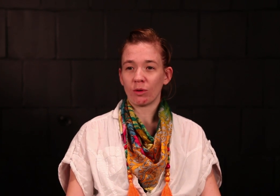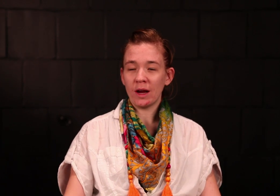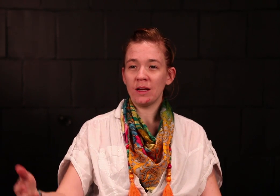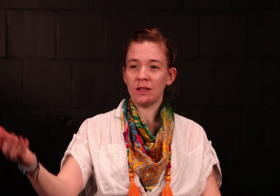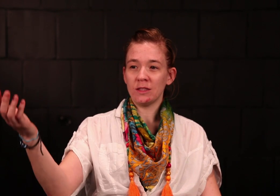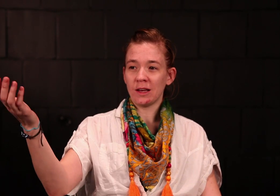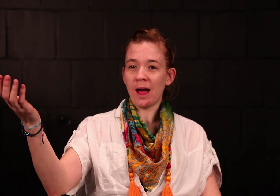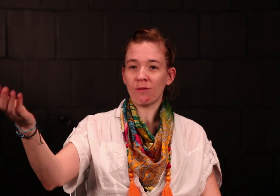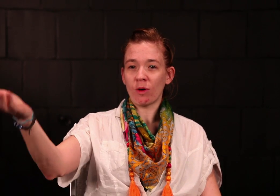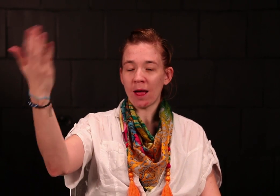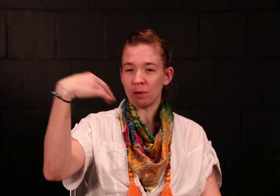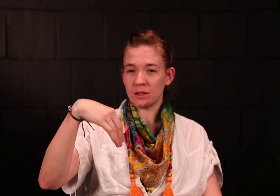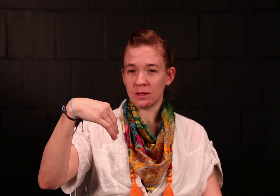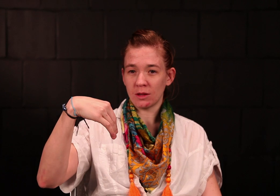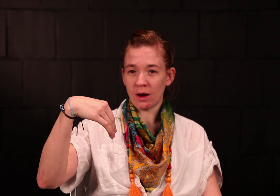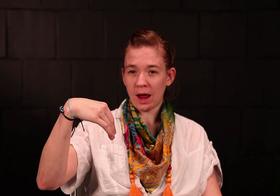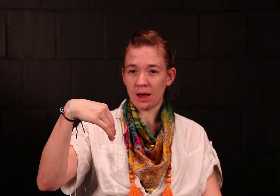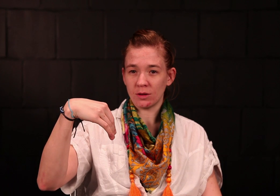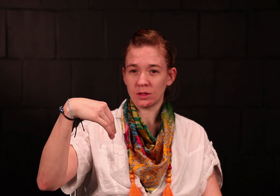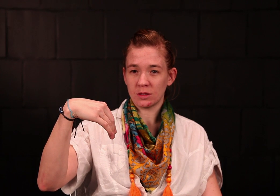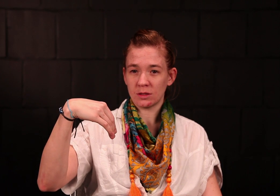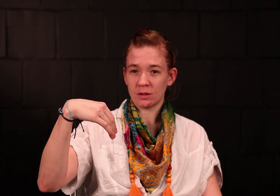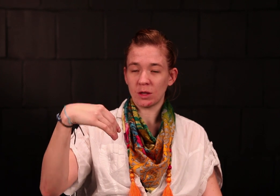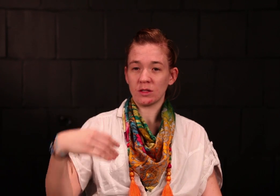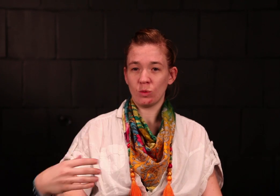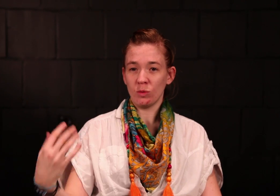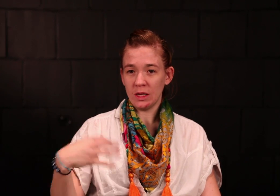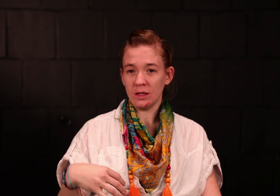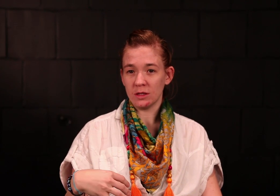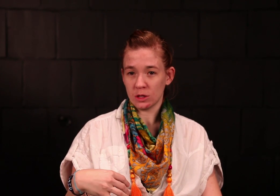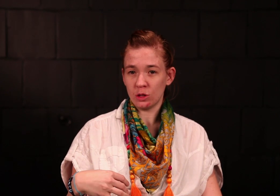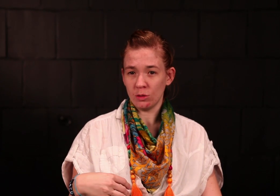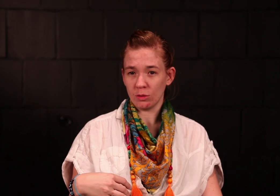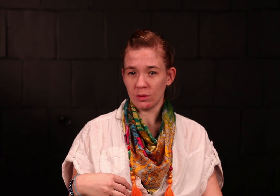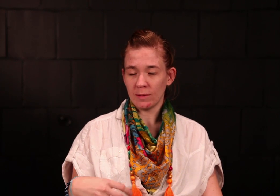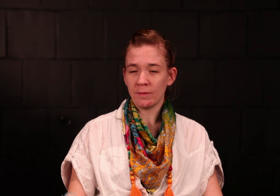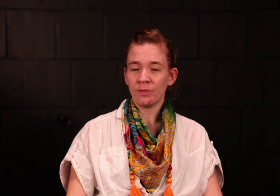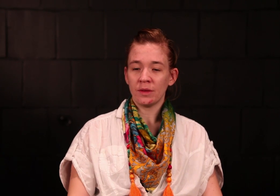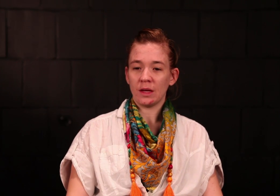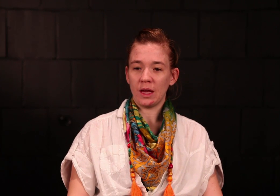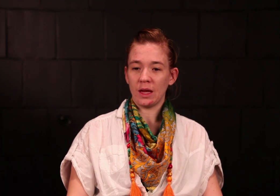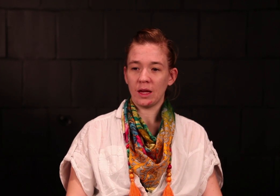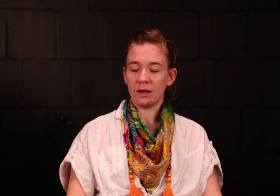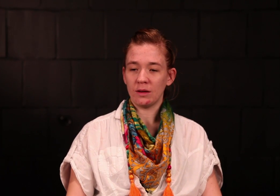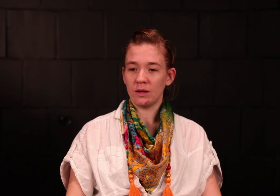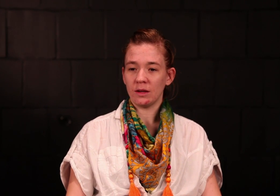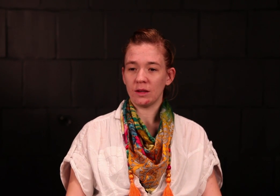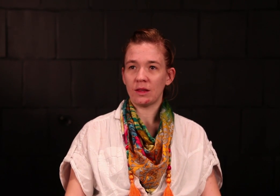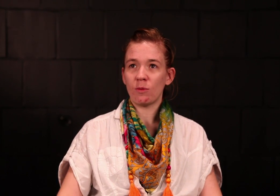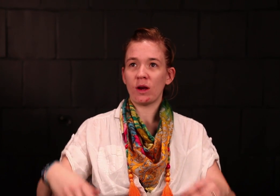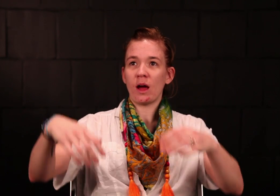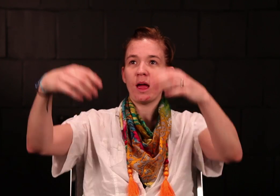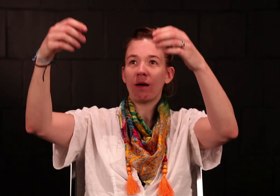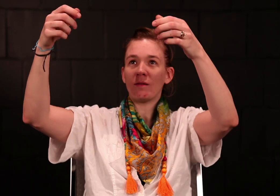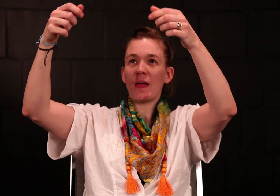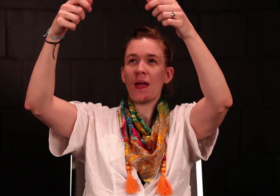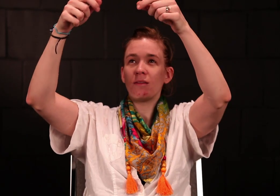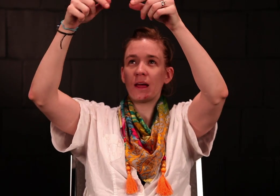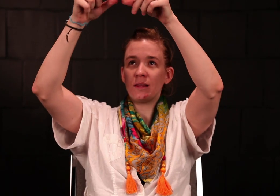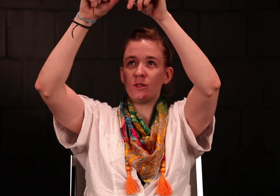bring these live rabbits into their house because we would eat the stew. And they had like these